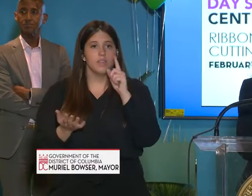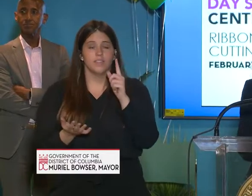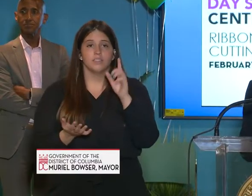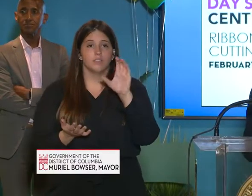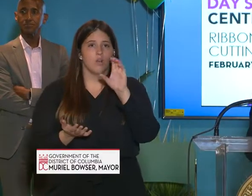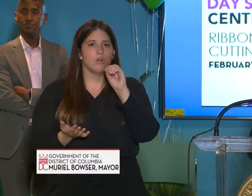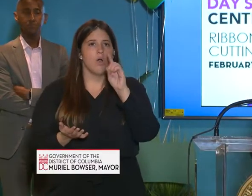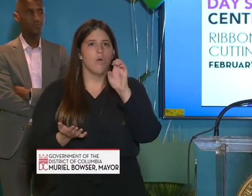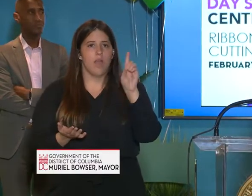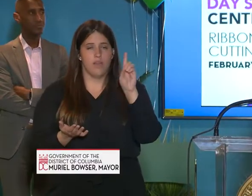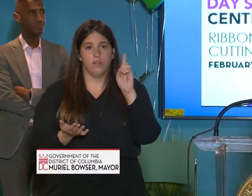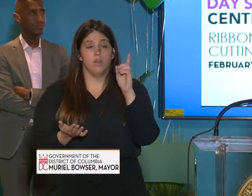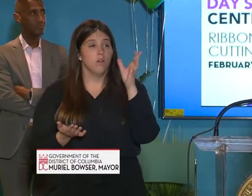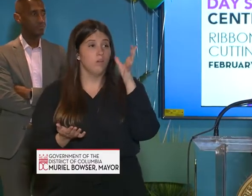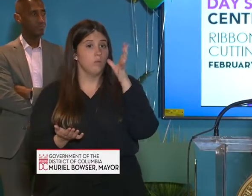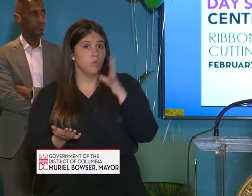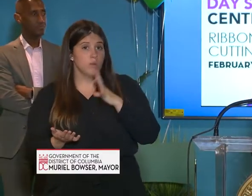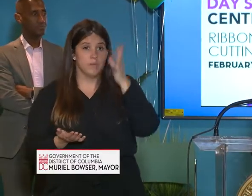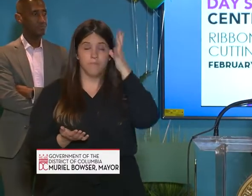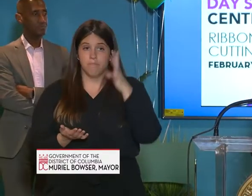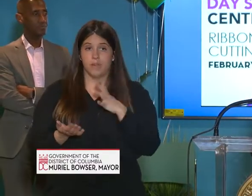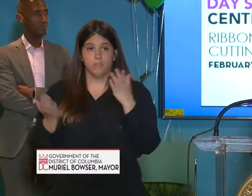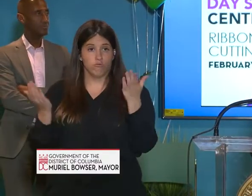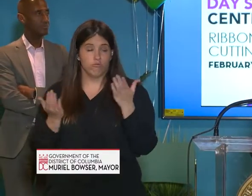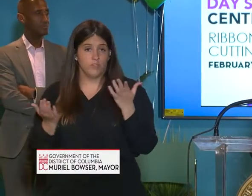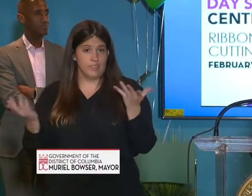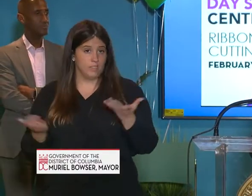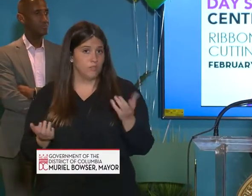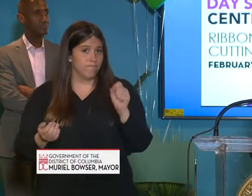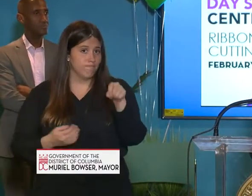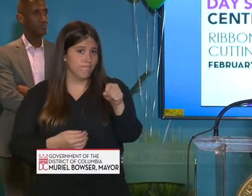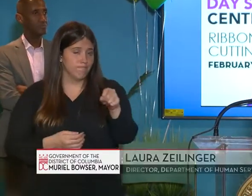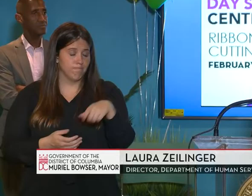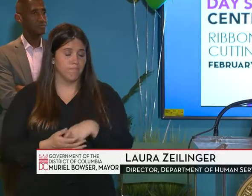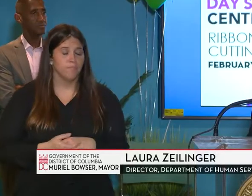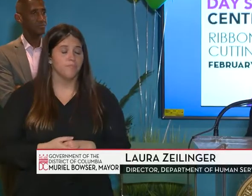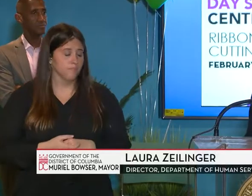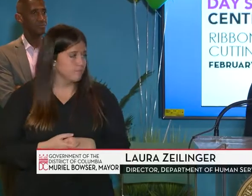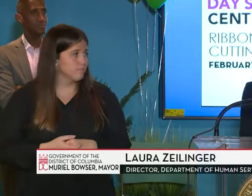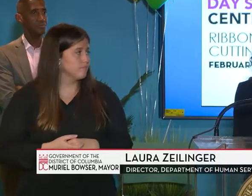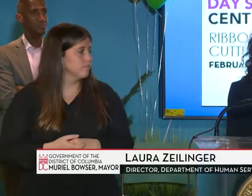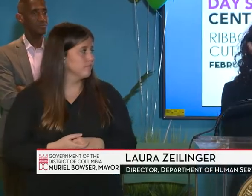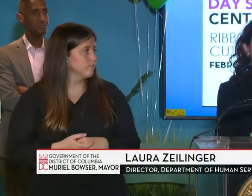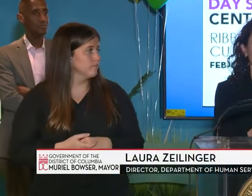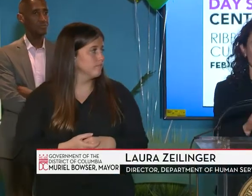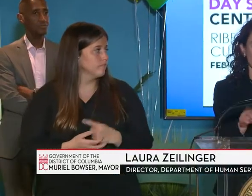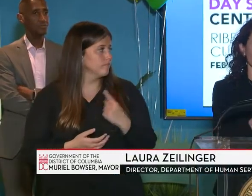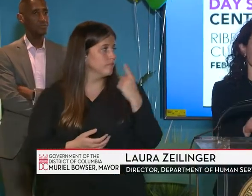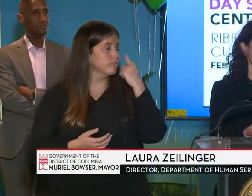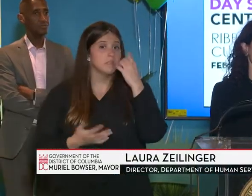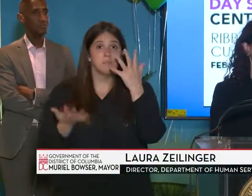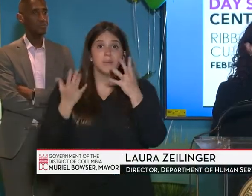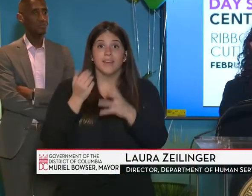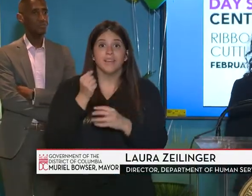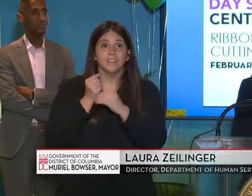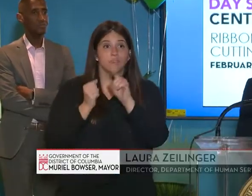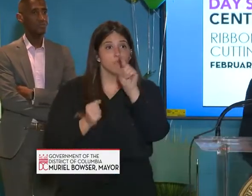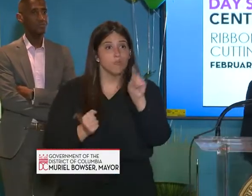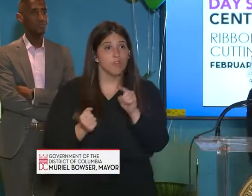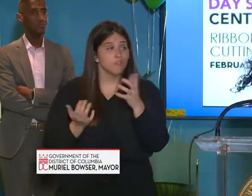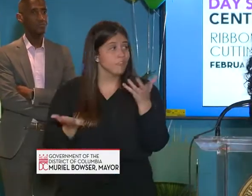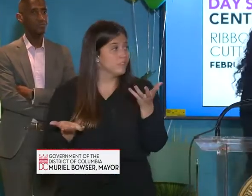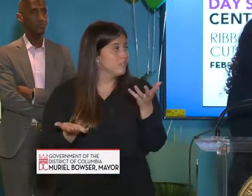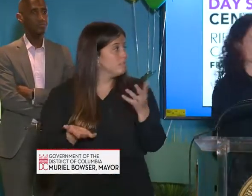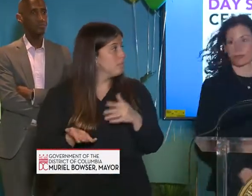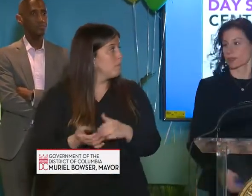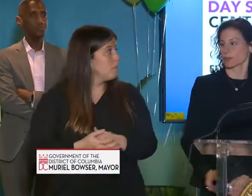co-ed facility. Men and women can be served here, and I think there may be an additional question.